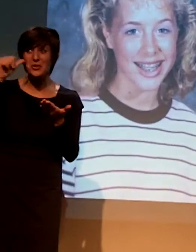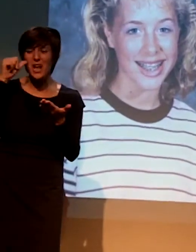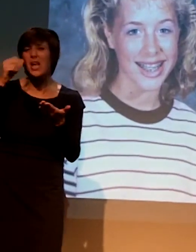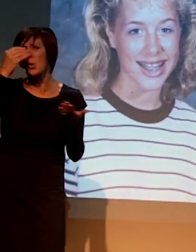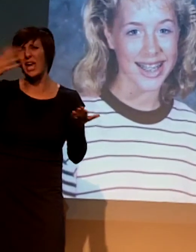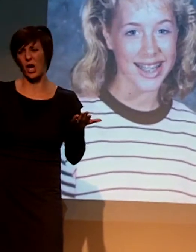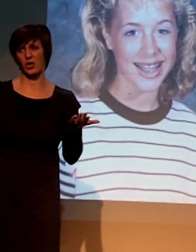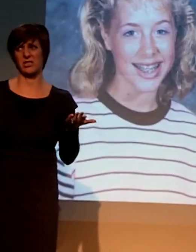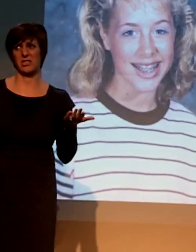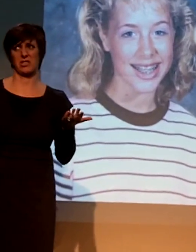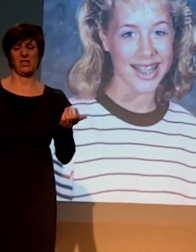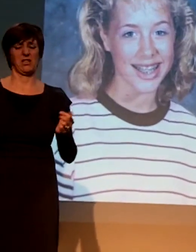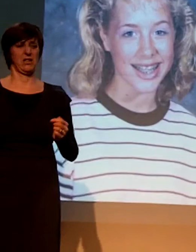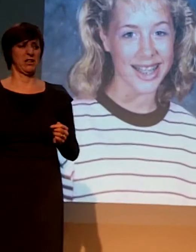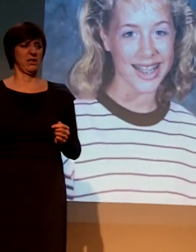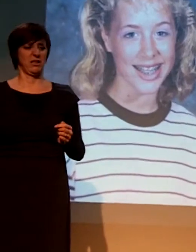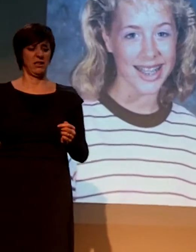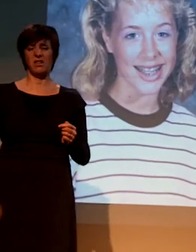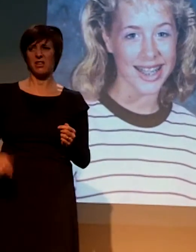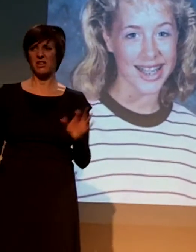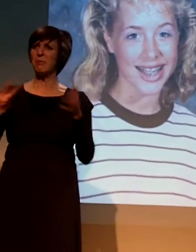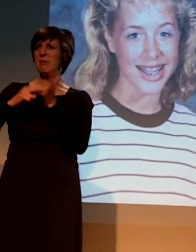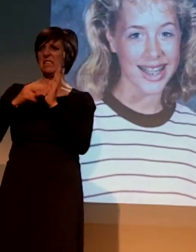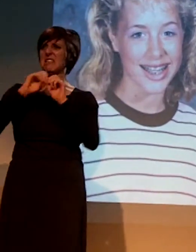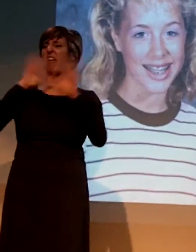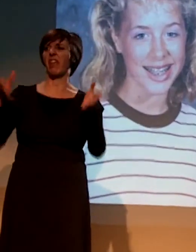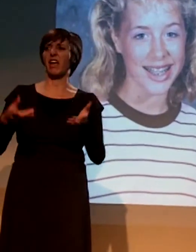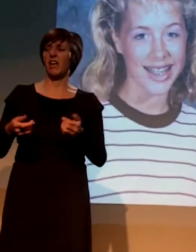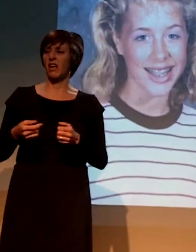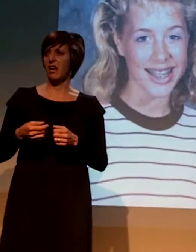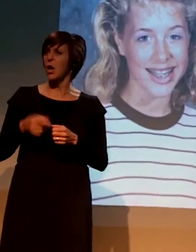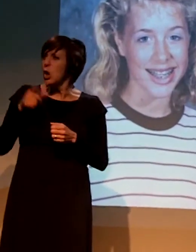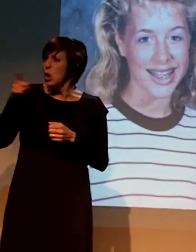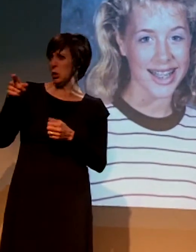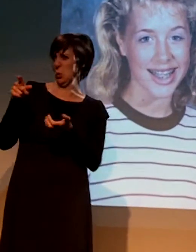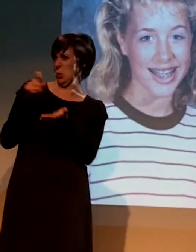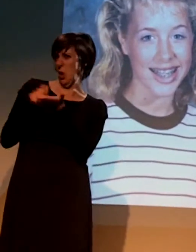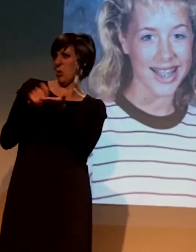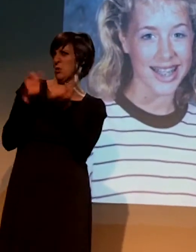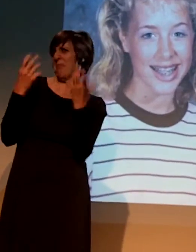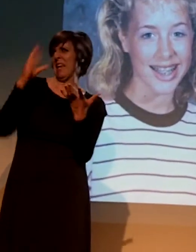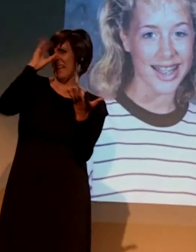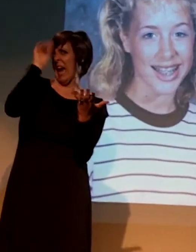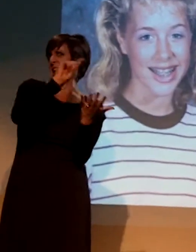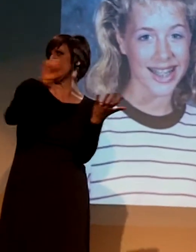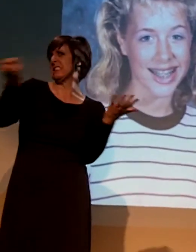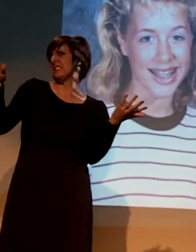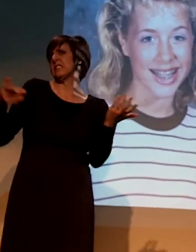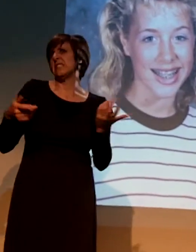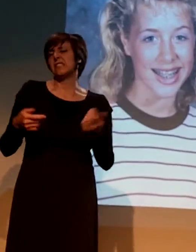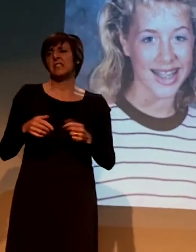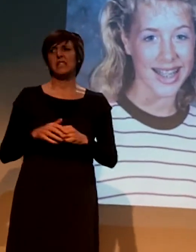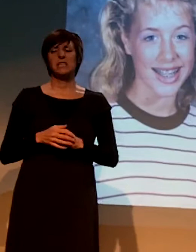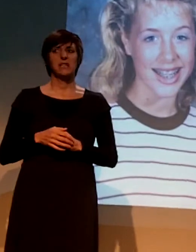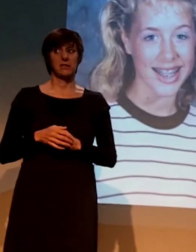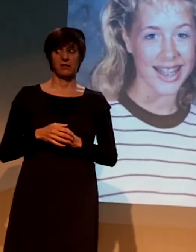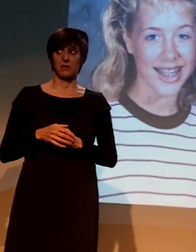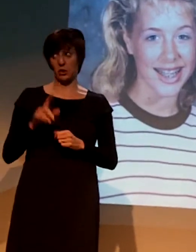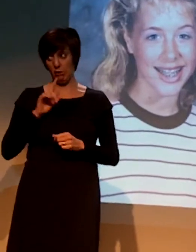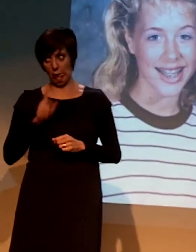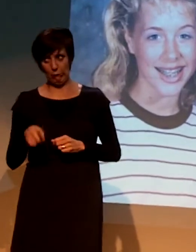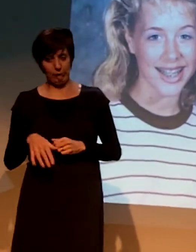cares? It doesn't mean anything. You wrote one to lots of guys. It's